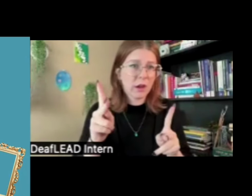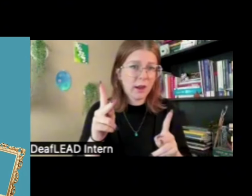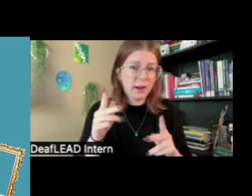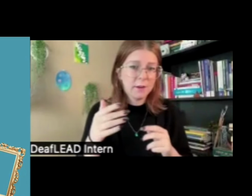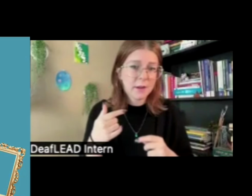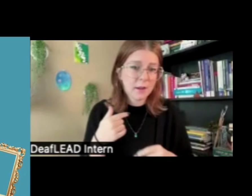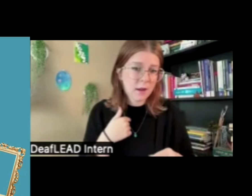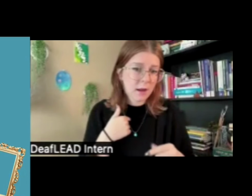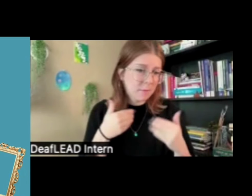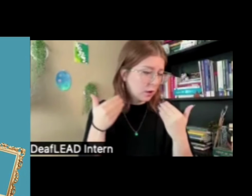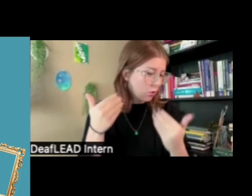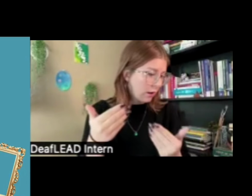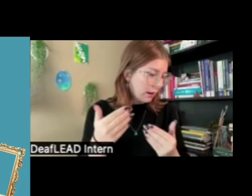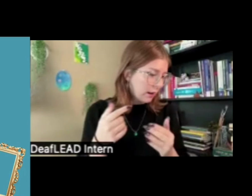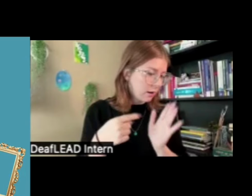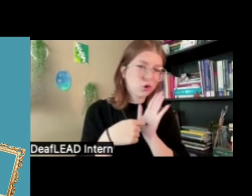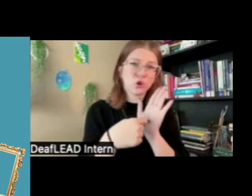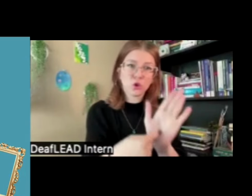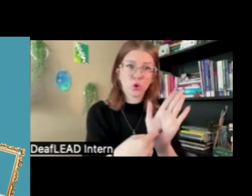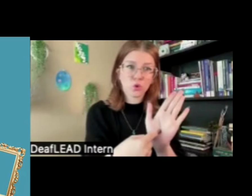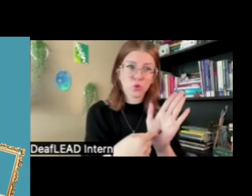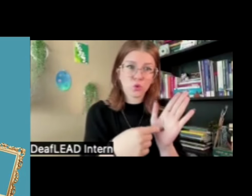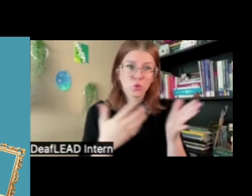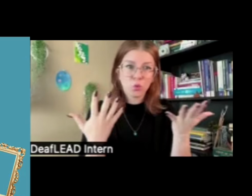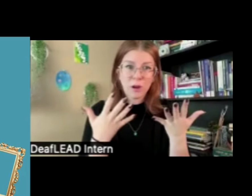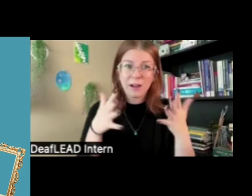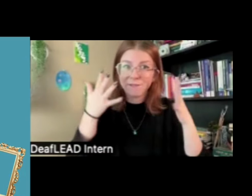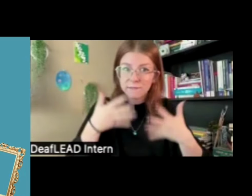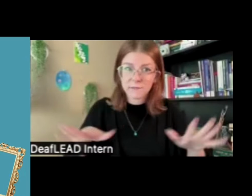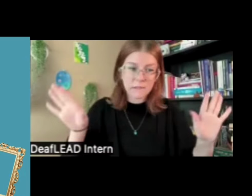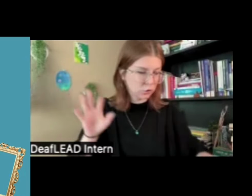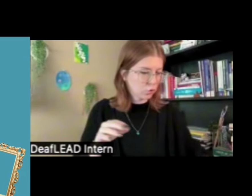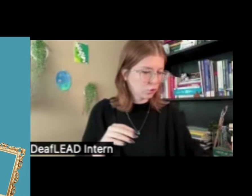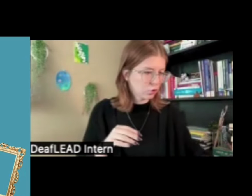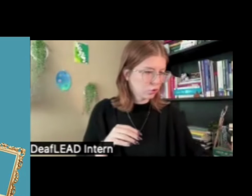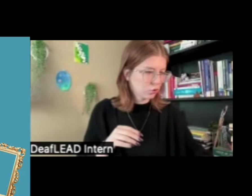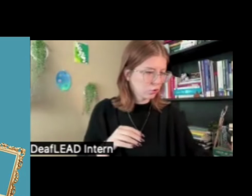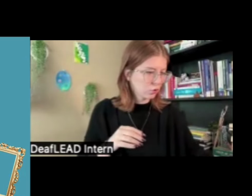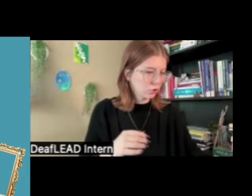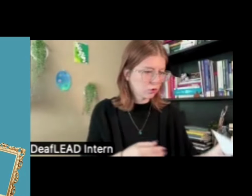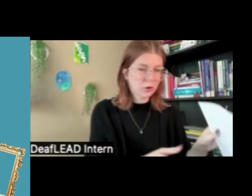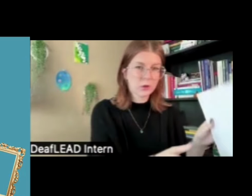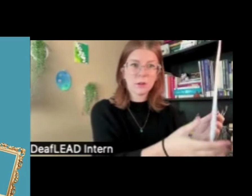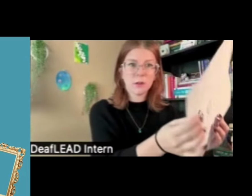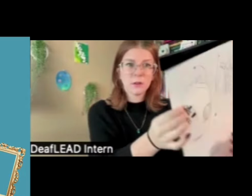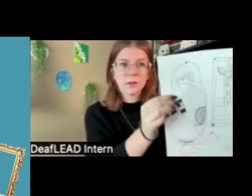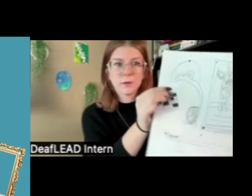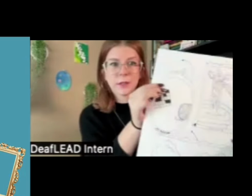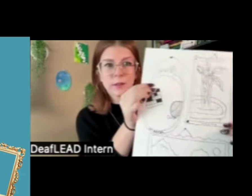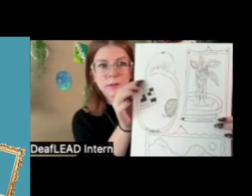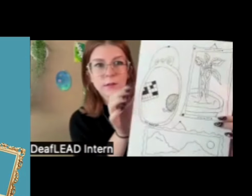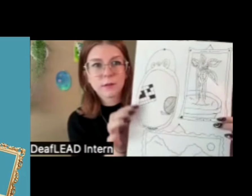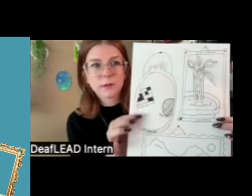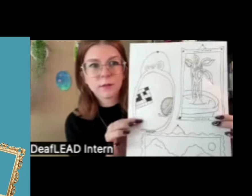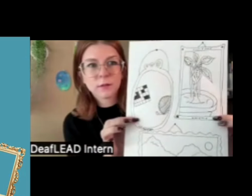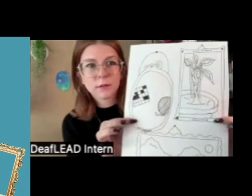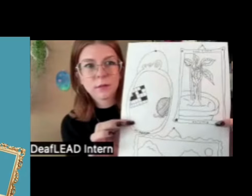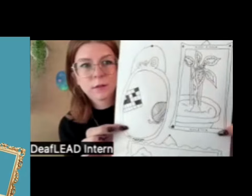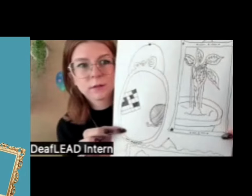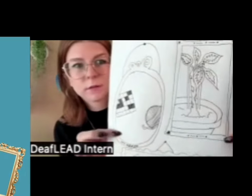For some of you, you might still be drawing, and that's okay. I'm going to go ahead and show you what I have